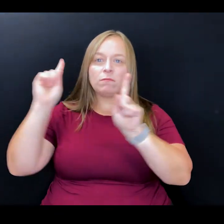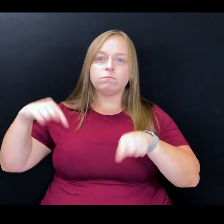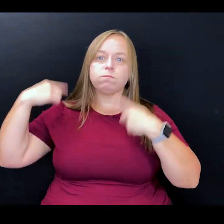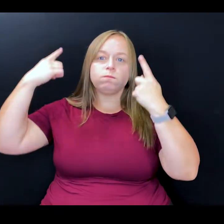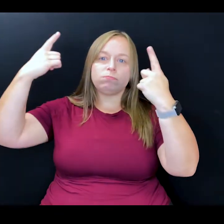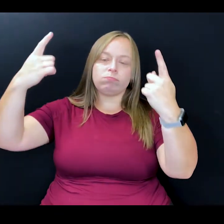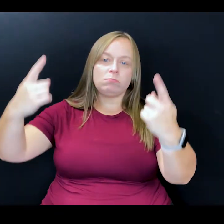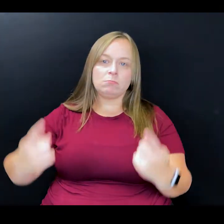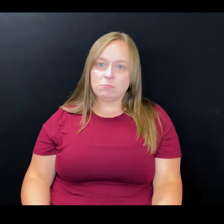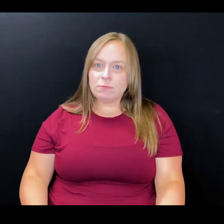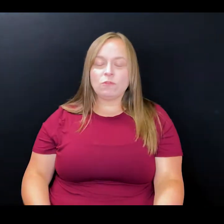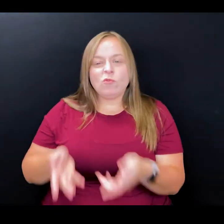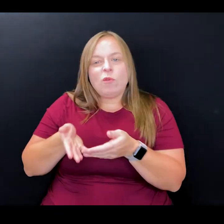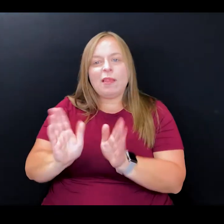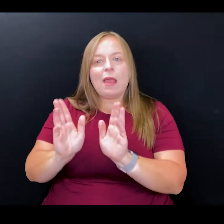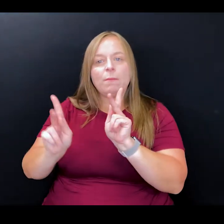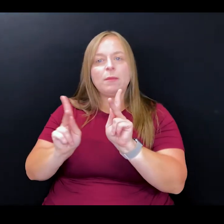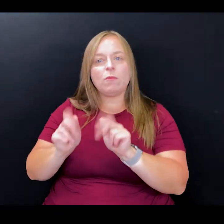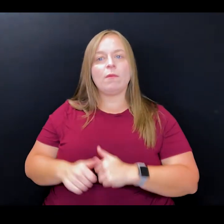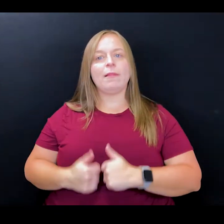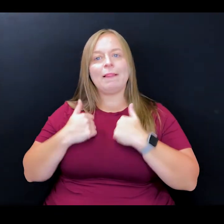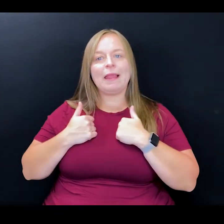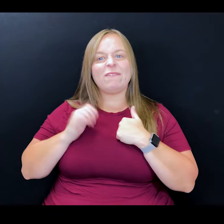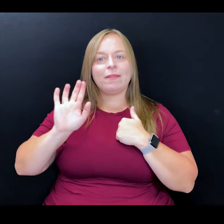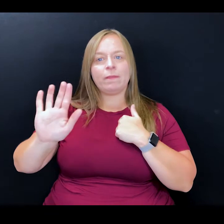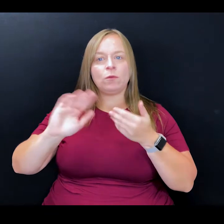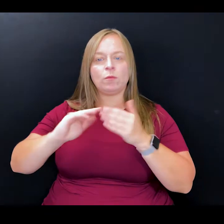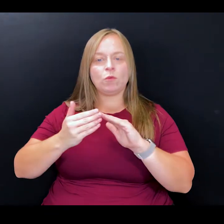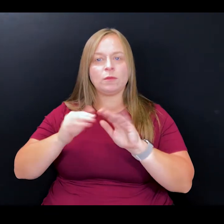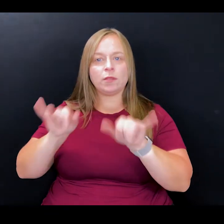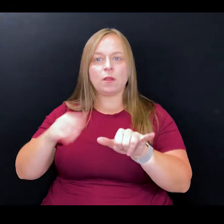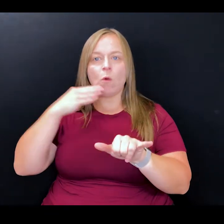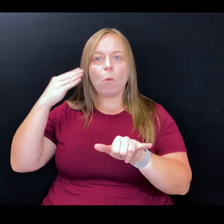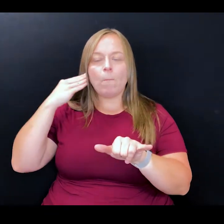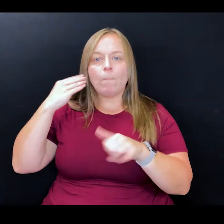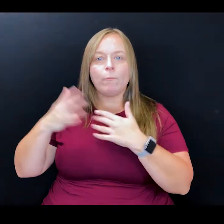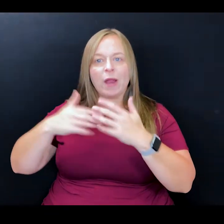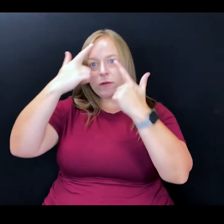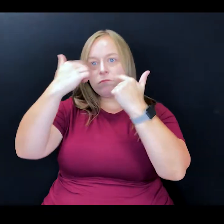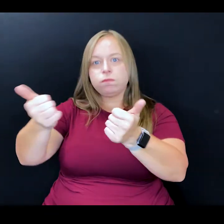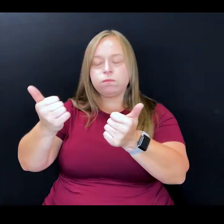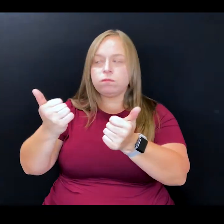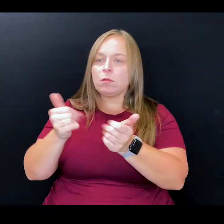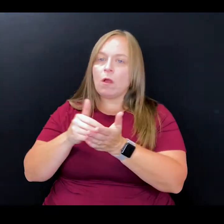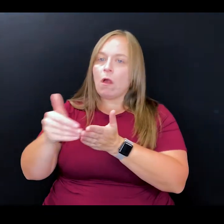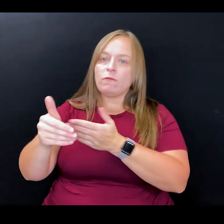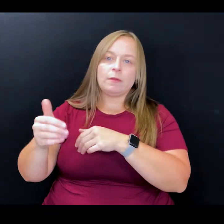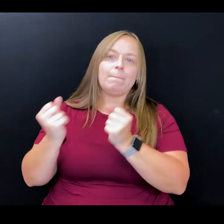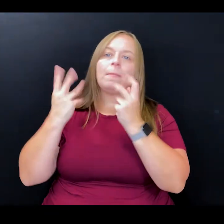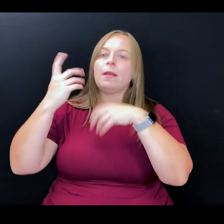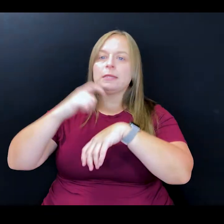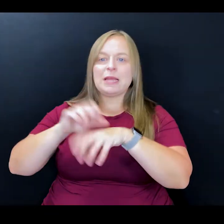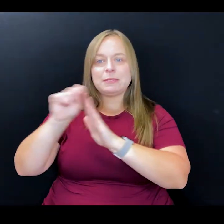for decades to allow people to live in the community that they want to live in. And